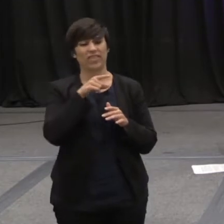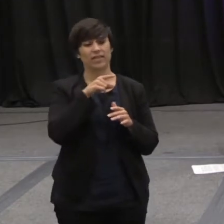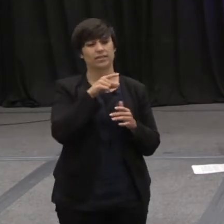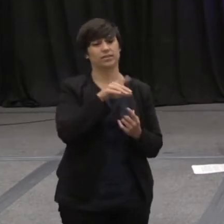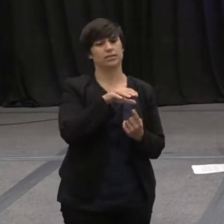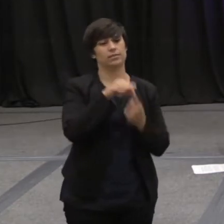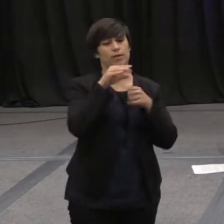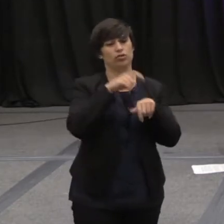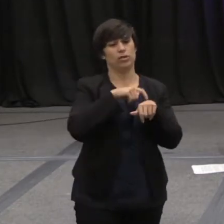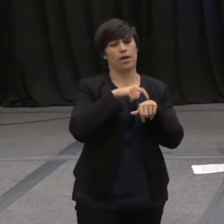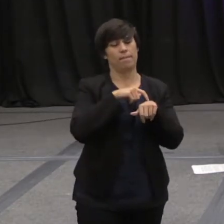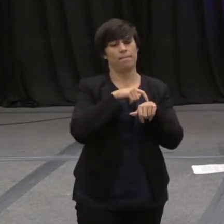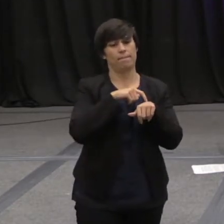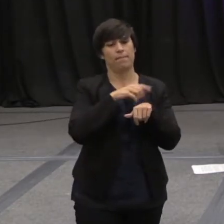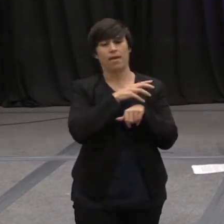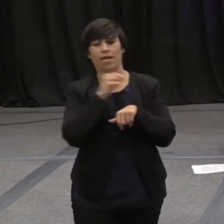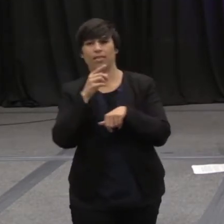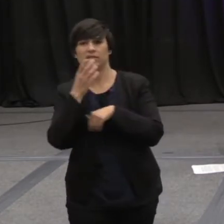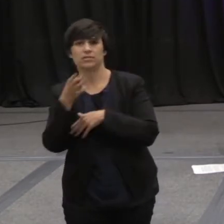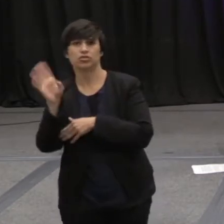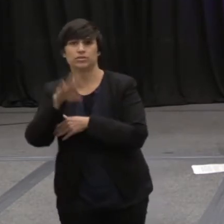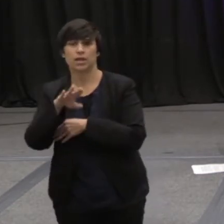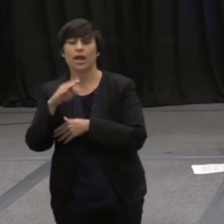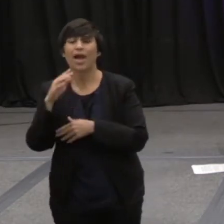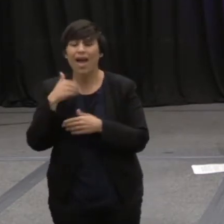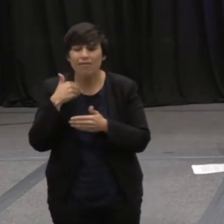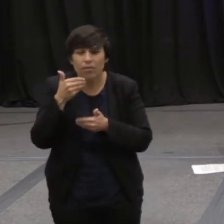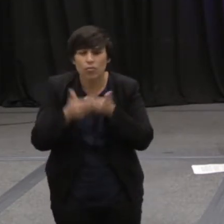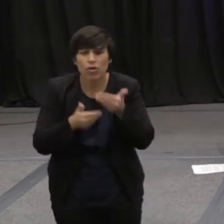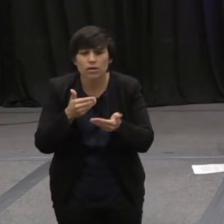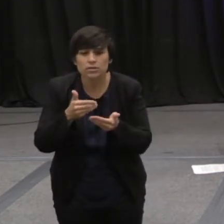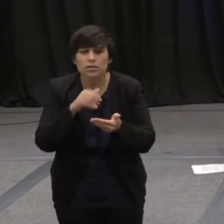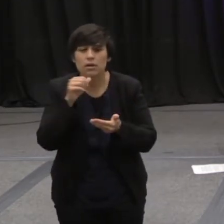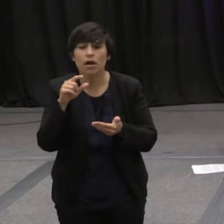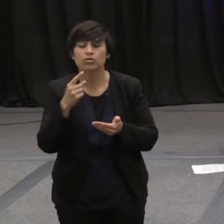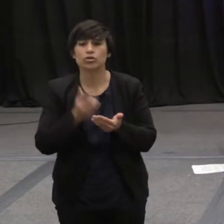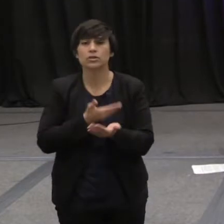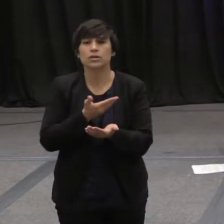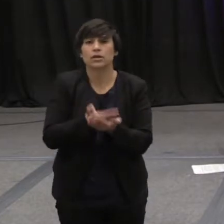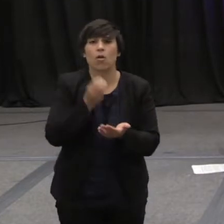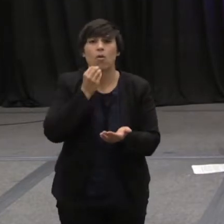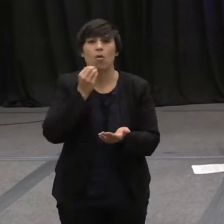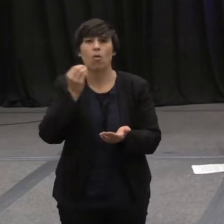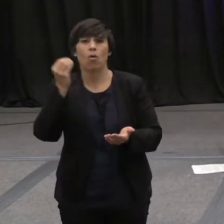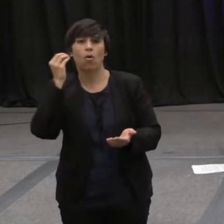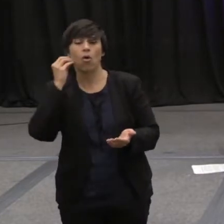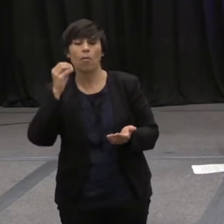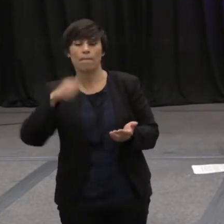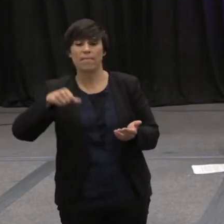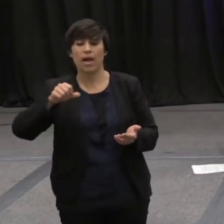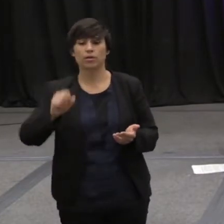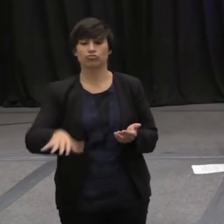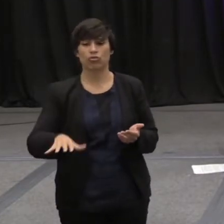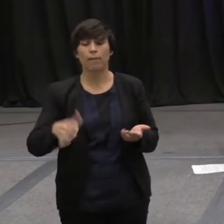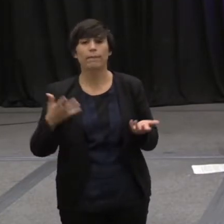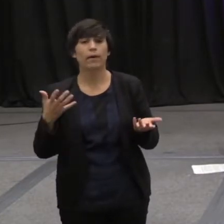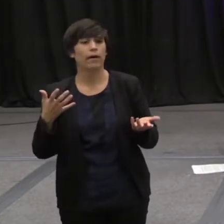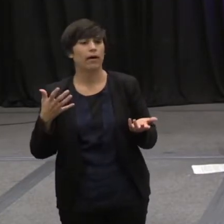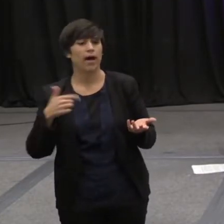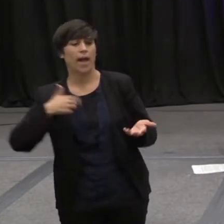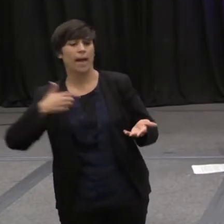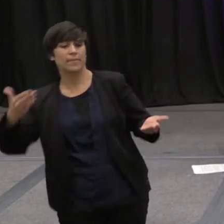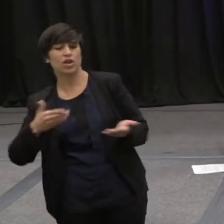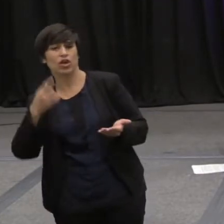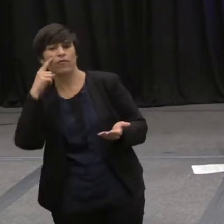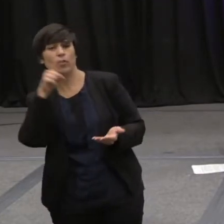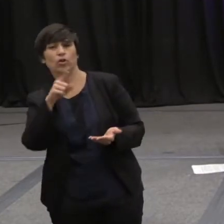this is a special time. And there's a process. You can't just come home from work, drop your bag, and go, honey, I'm here for you. It's like, no, you take a bath, you